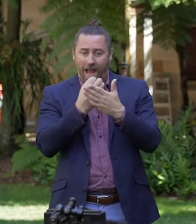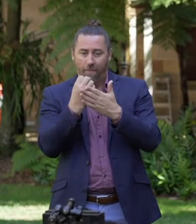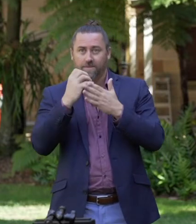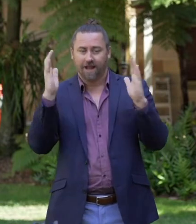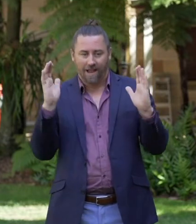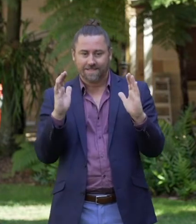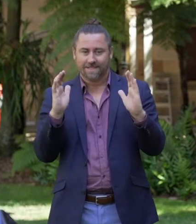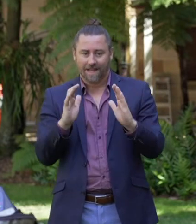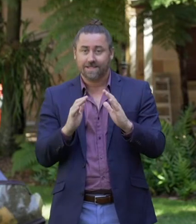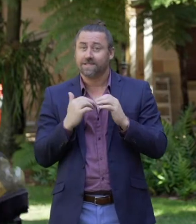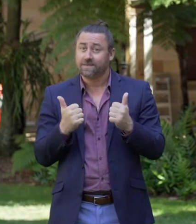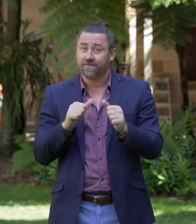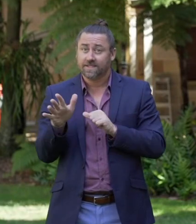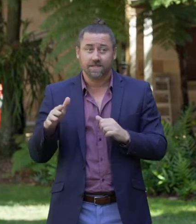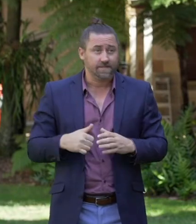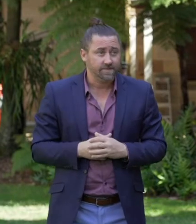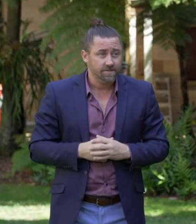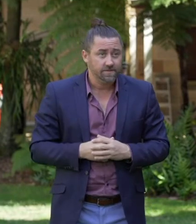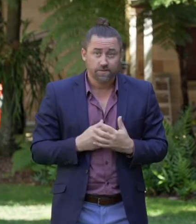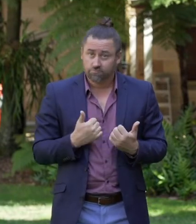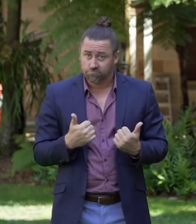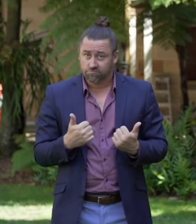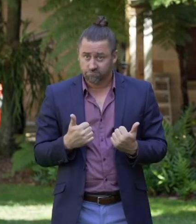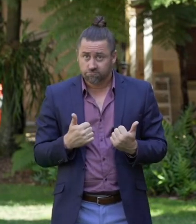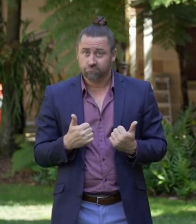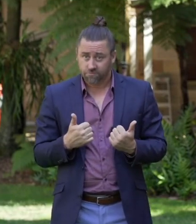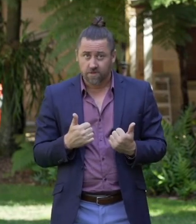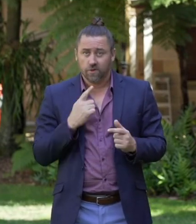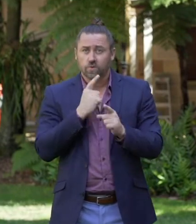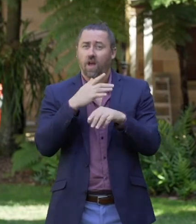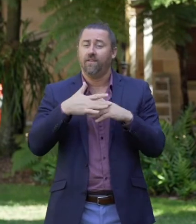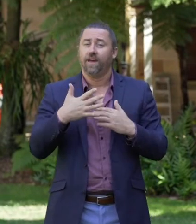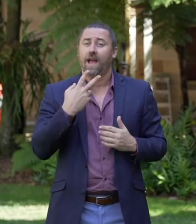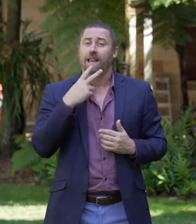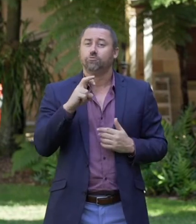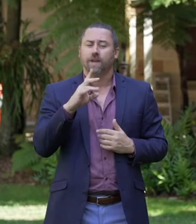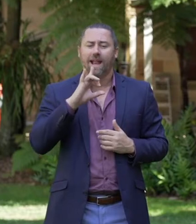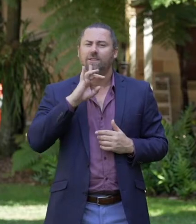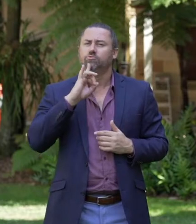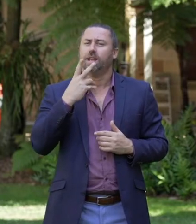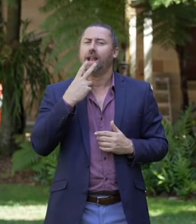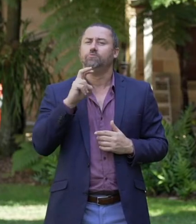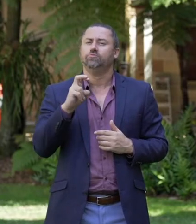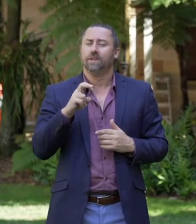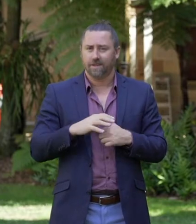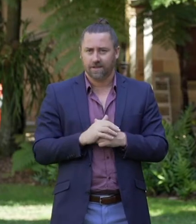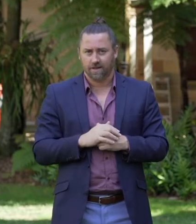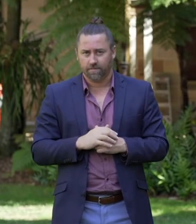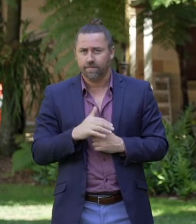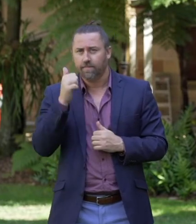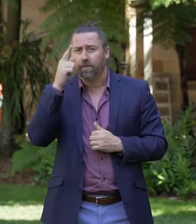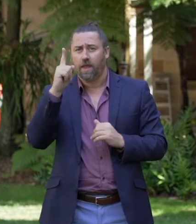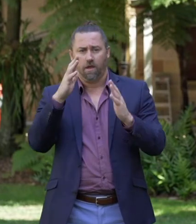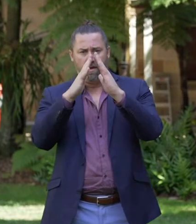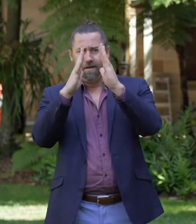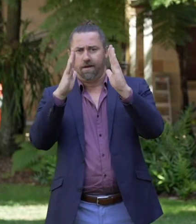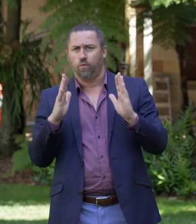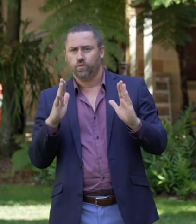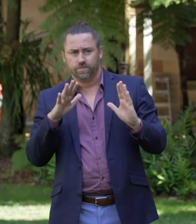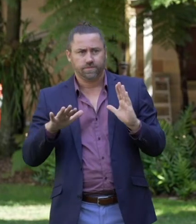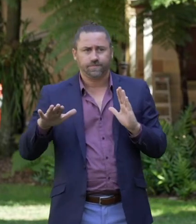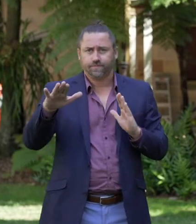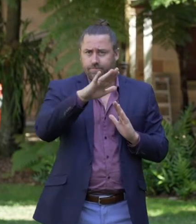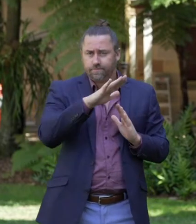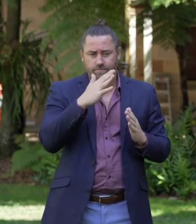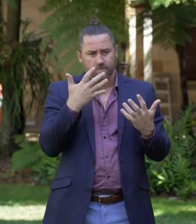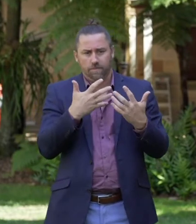news. Okay, now I might move on to electricity. So at the moment, we know that households, a